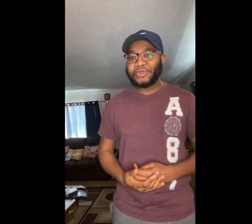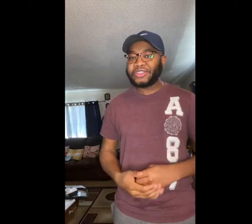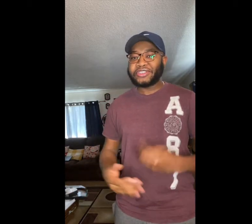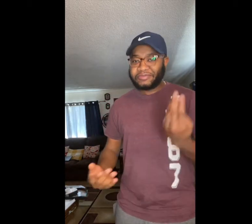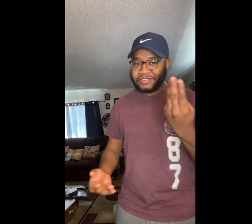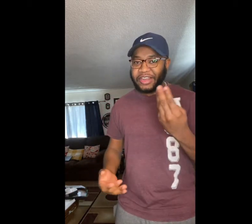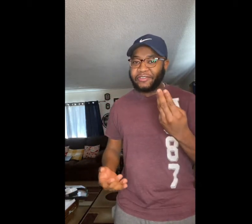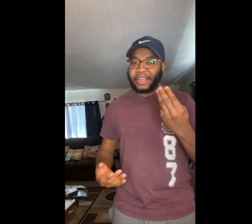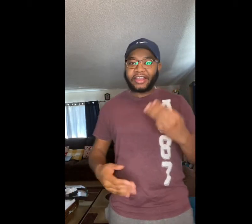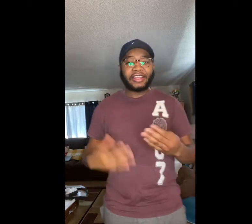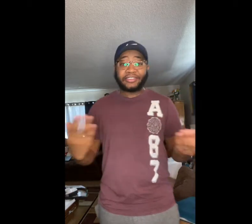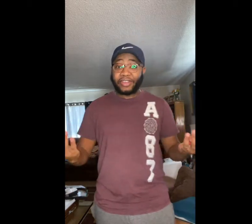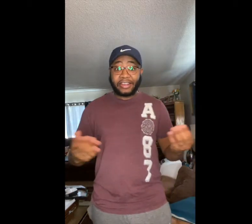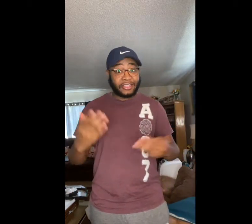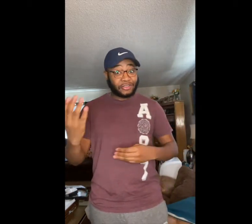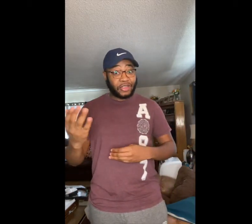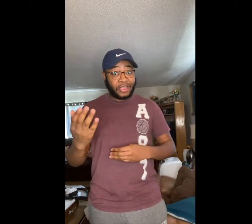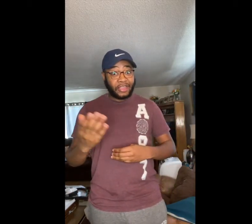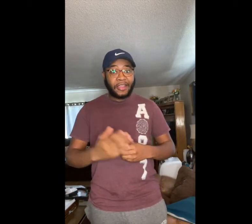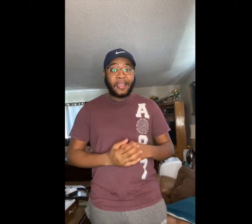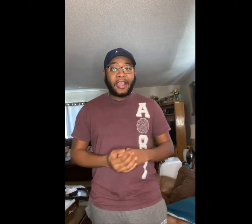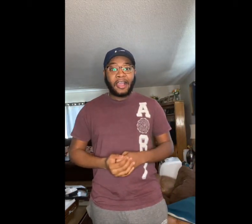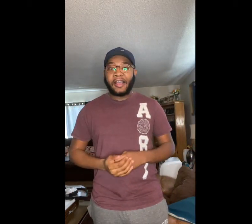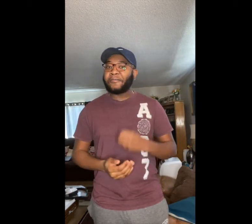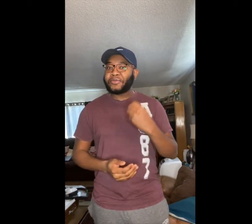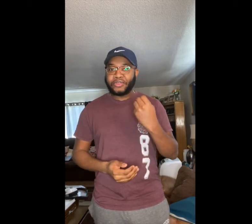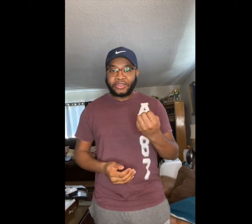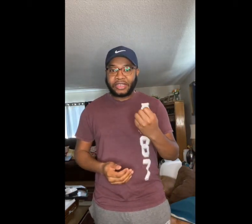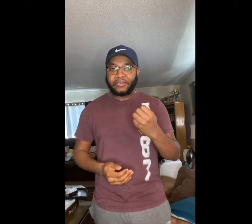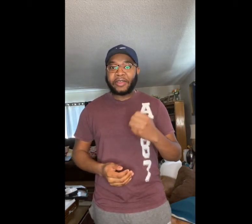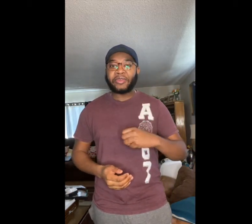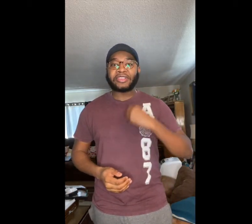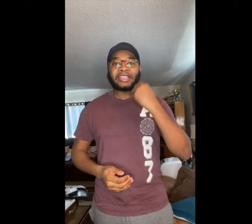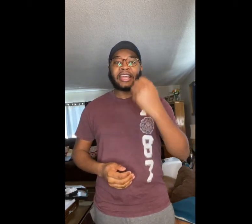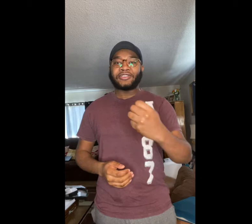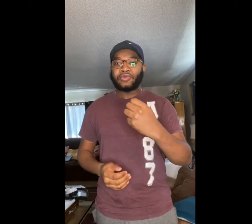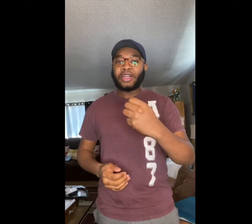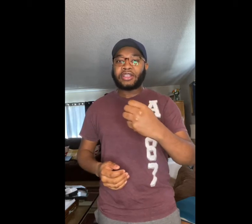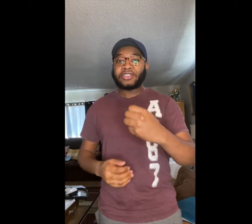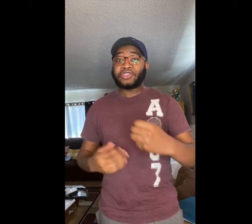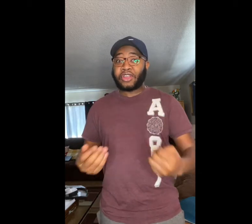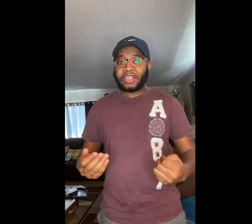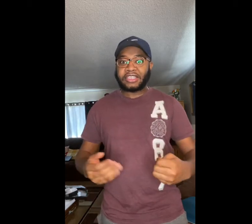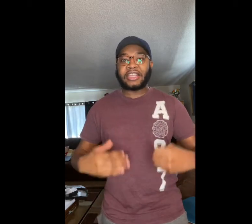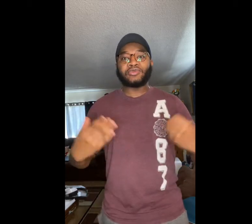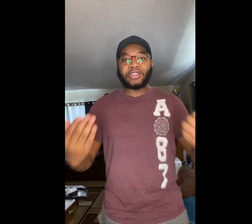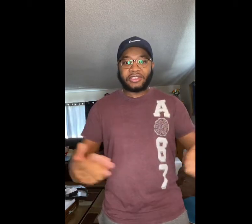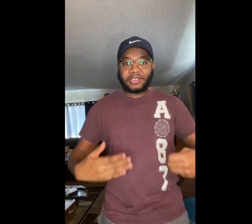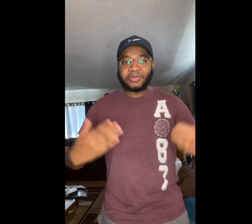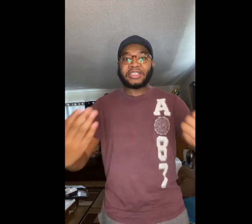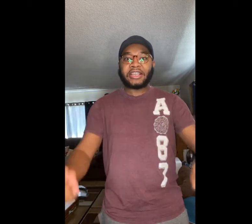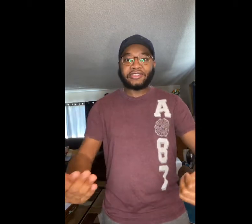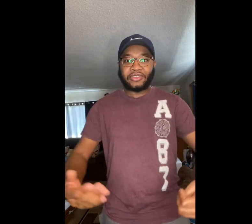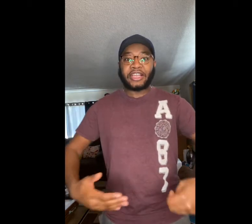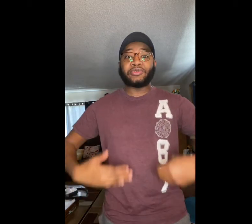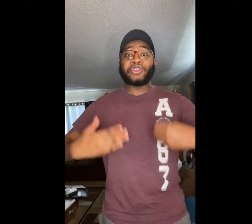use your left hand. It's fine, it's okay. You use your left hand because that's what strongest, that's what speaks out to you, that's what you use